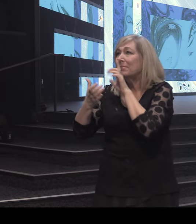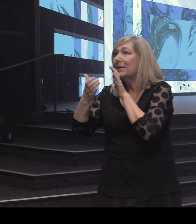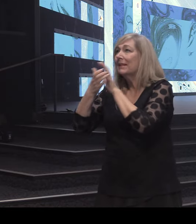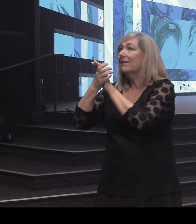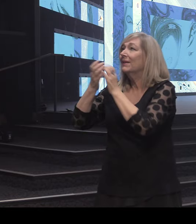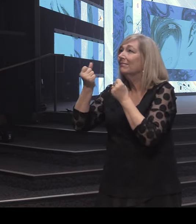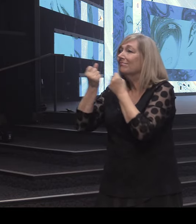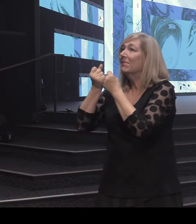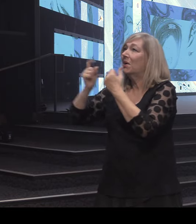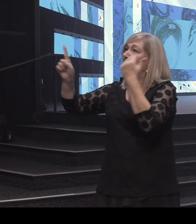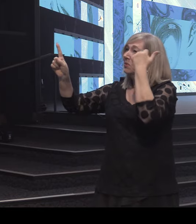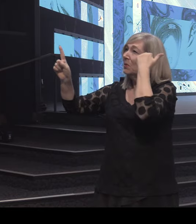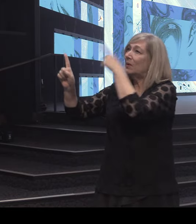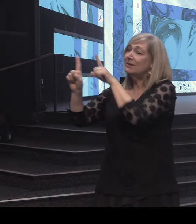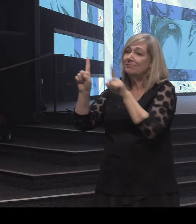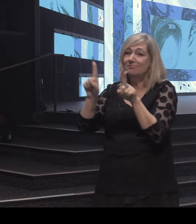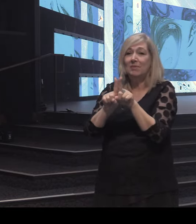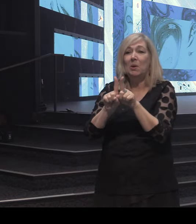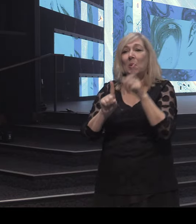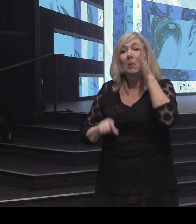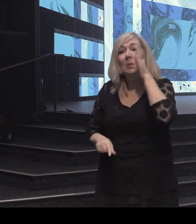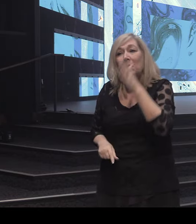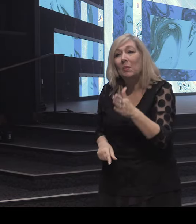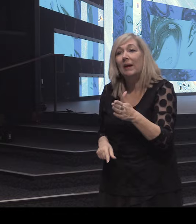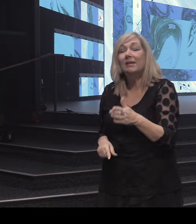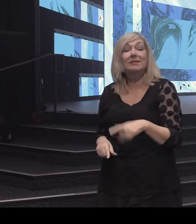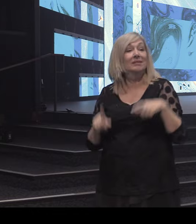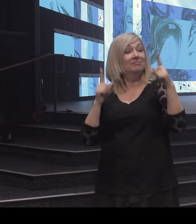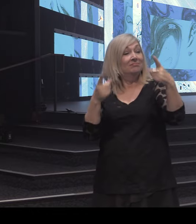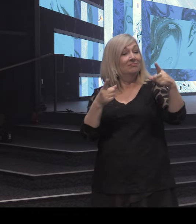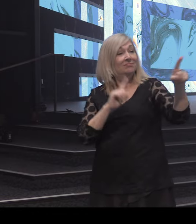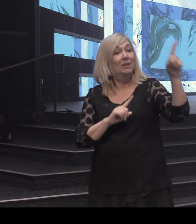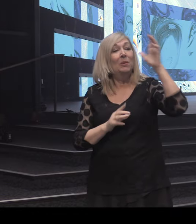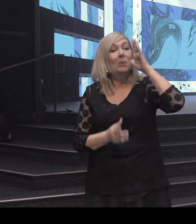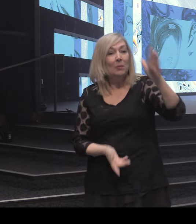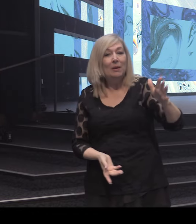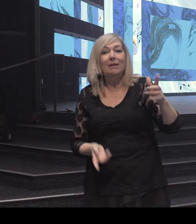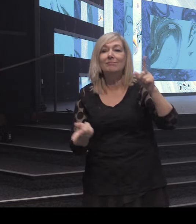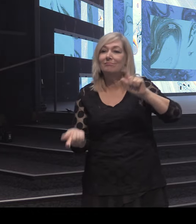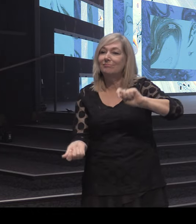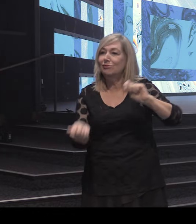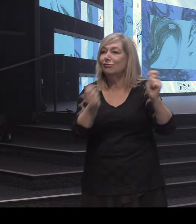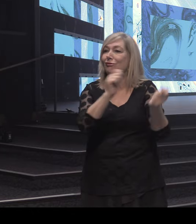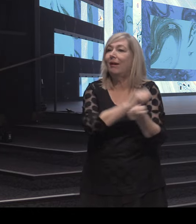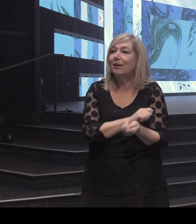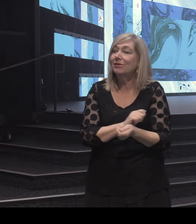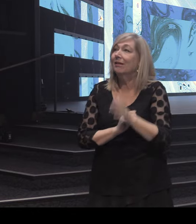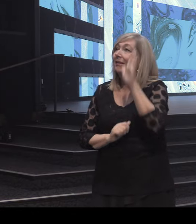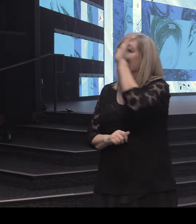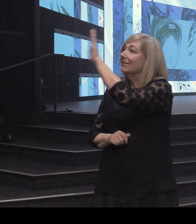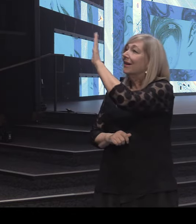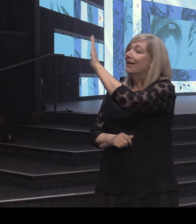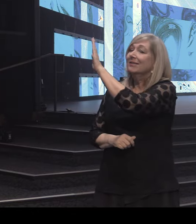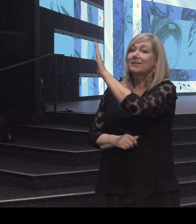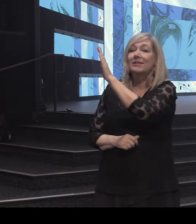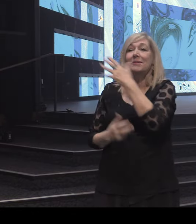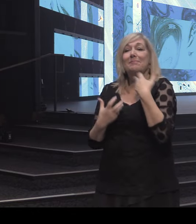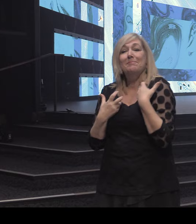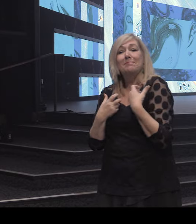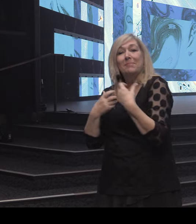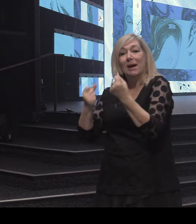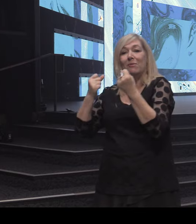truth, even if they stand alone, circumstances are changing and God's miraculous power